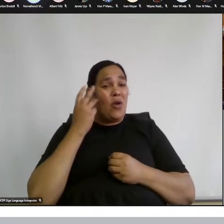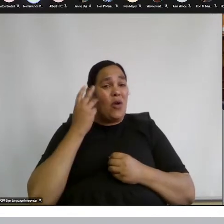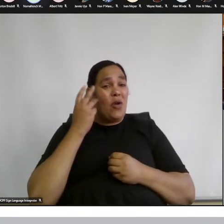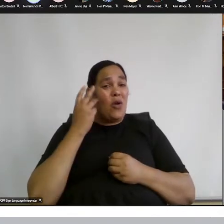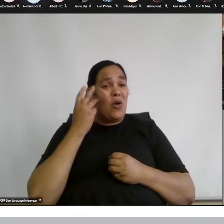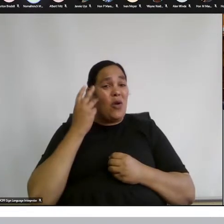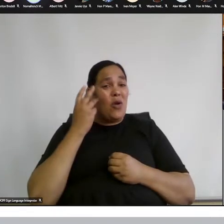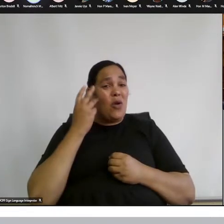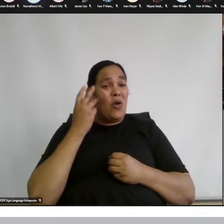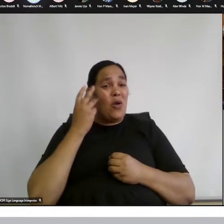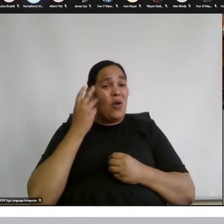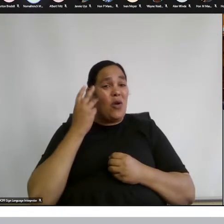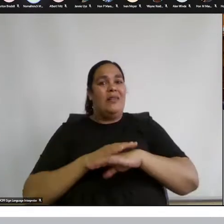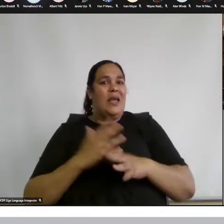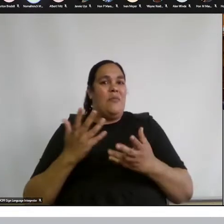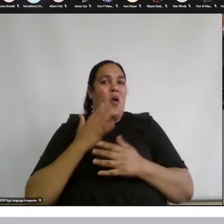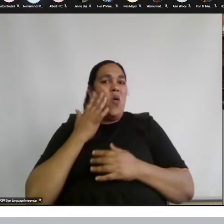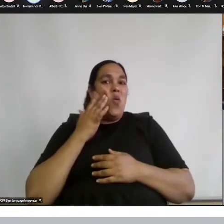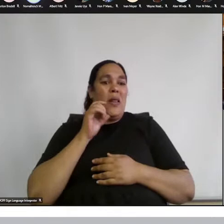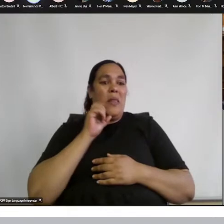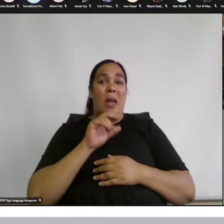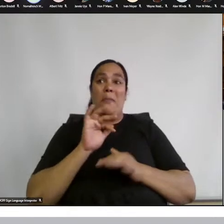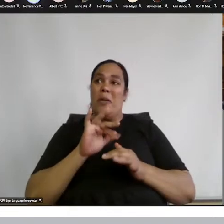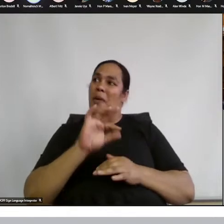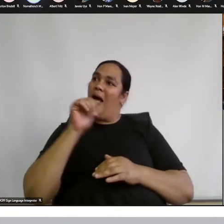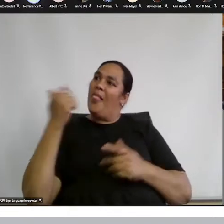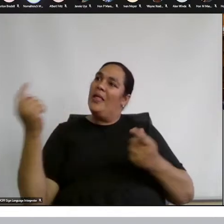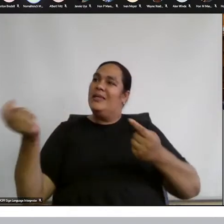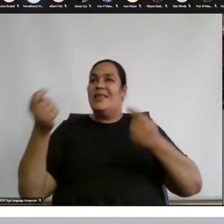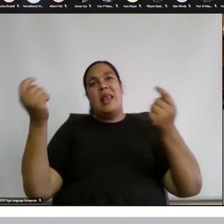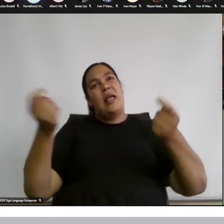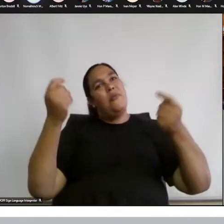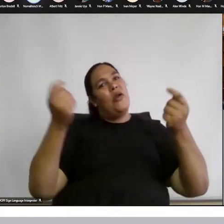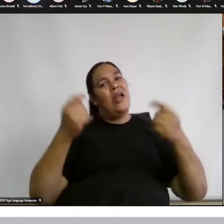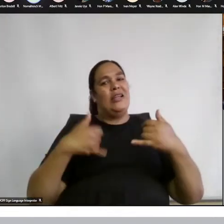that, it's a time when, whilst other people were celebrating,